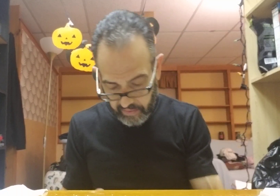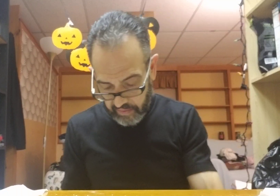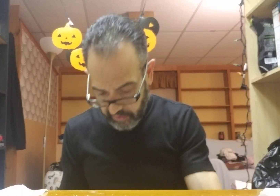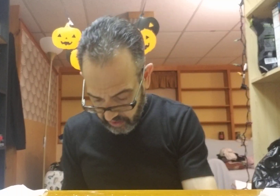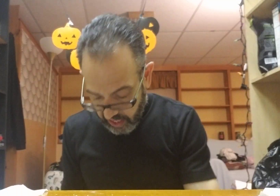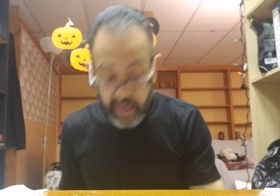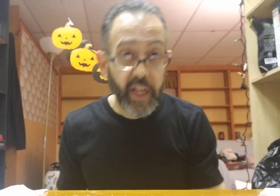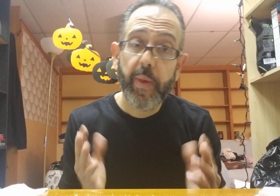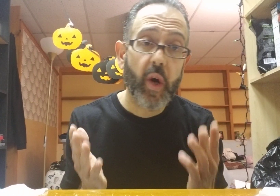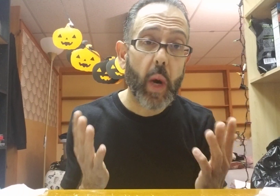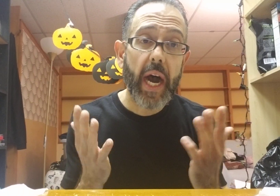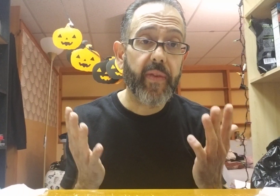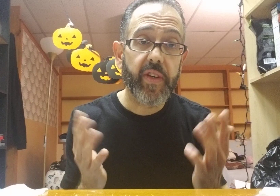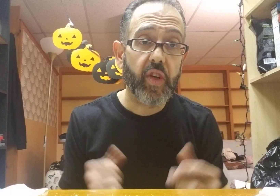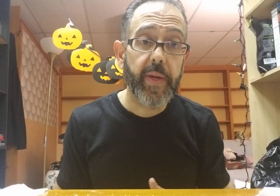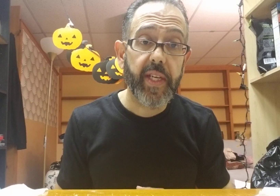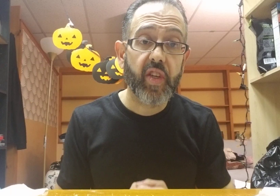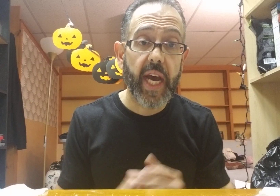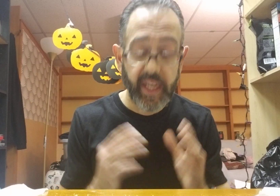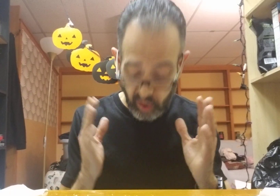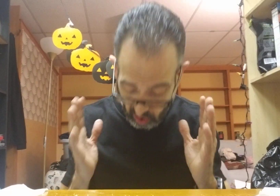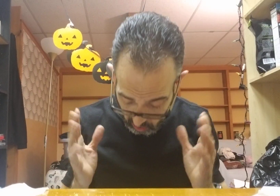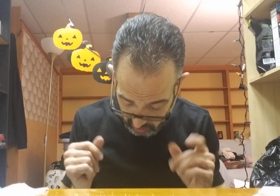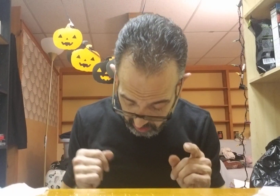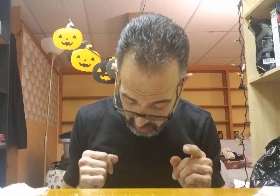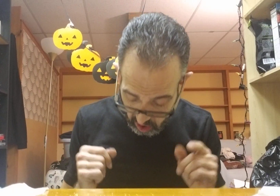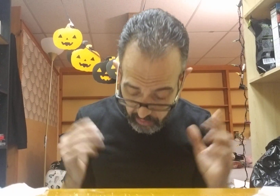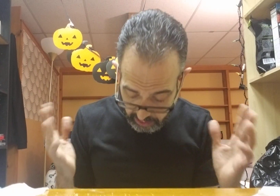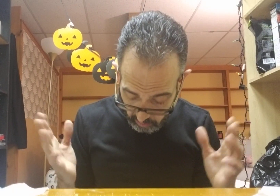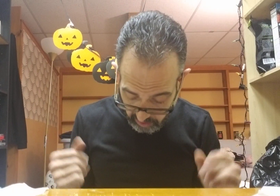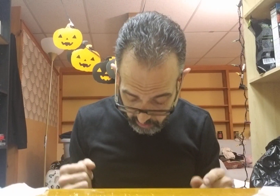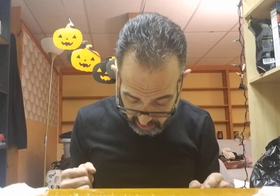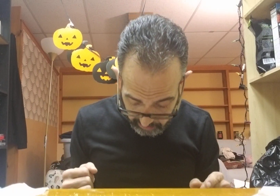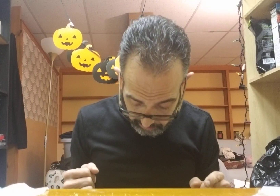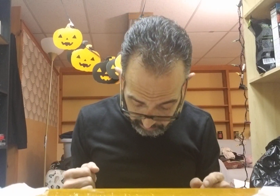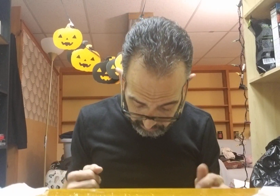Okay. It's been a while for some of these signs, so just bear with me.